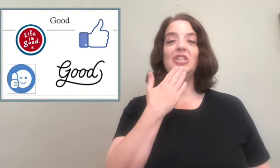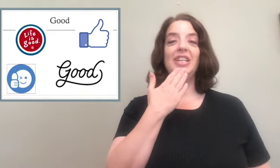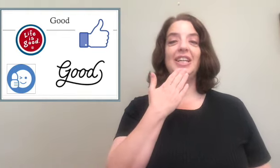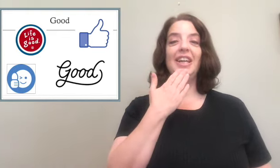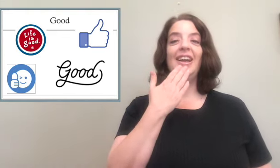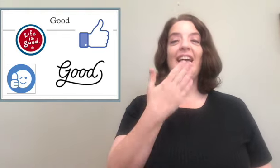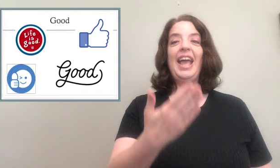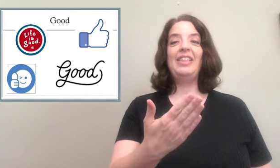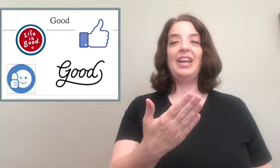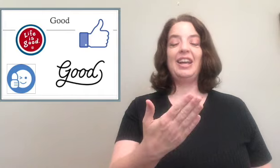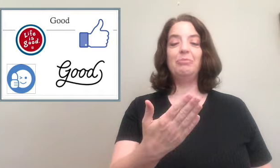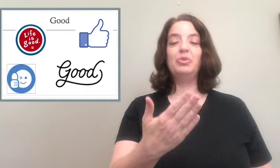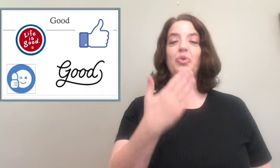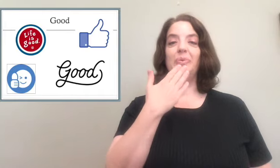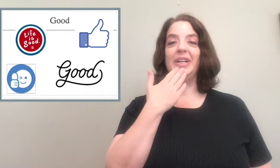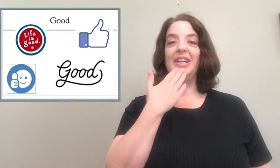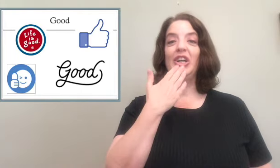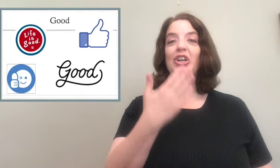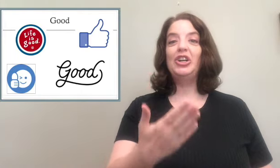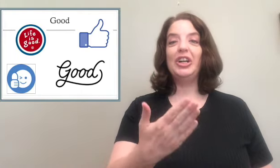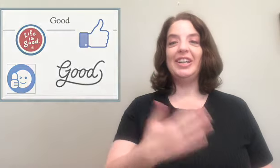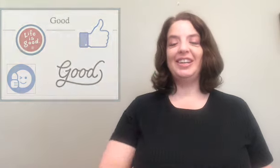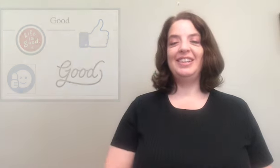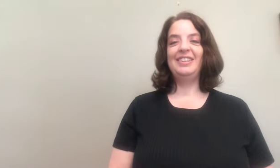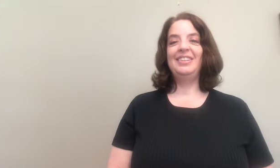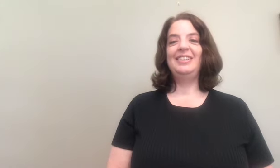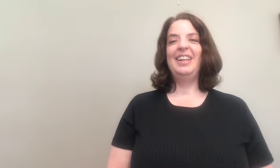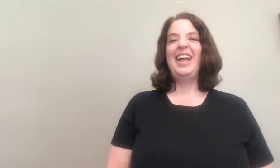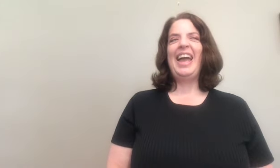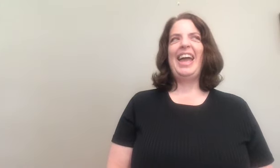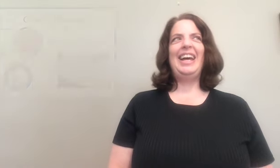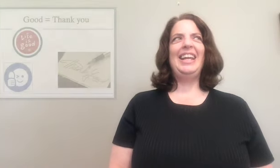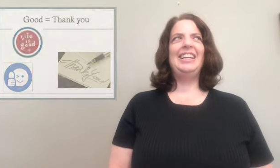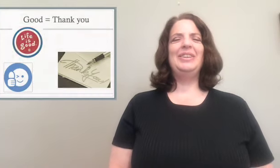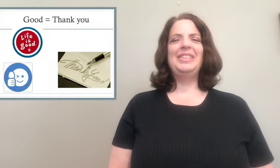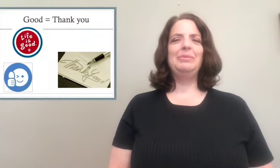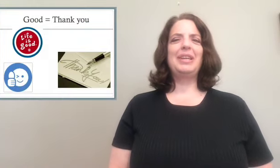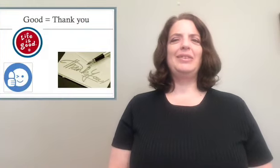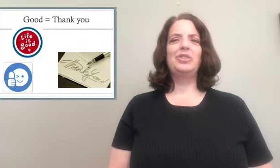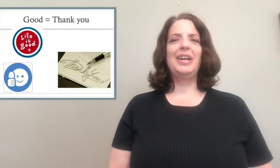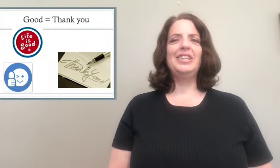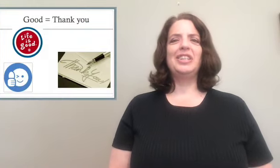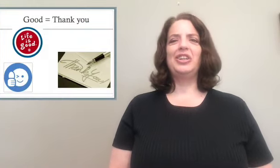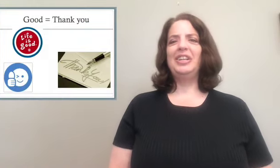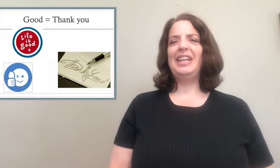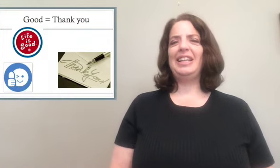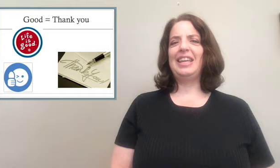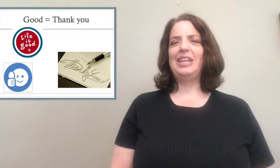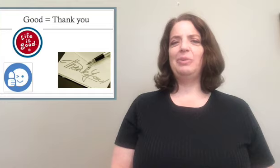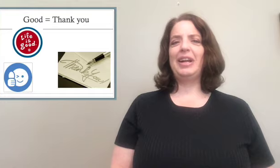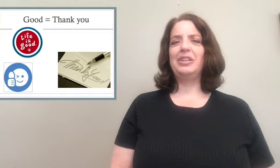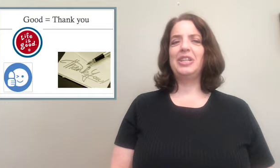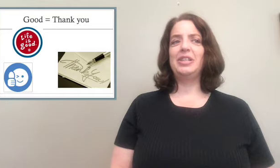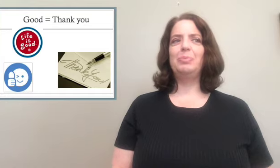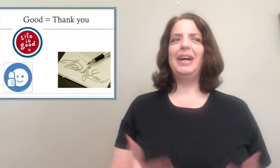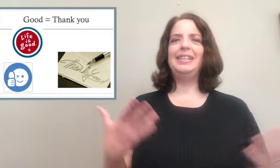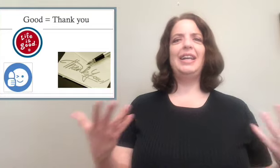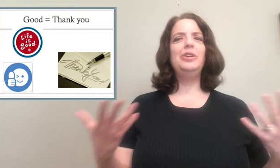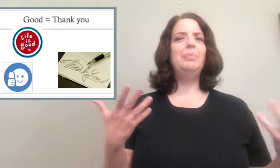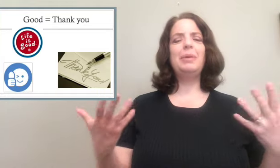chin and then comes forward. Good. And I know it seems kind of strange that good and thank you are interchangeable, and yet you'd be